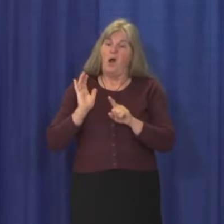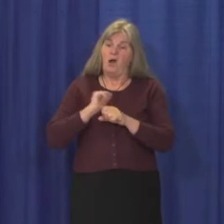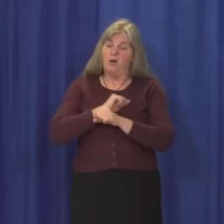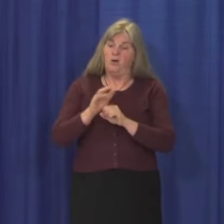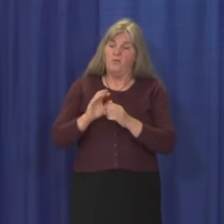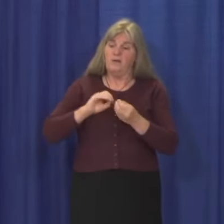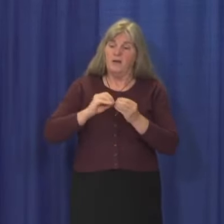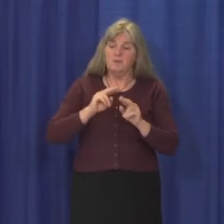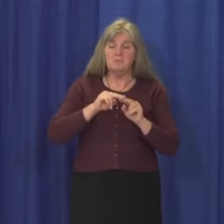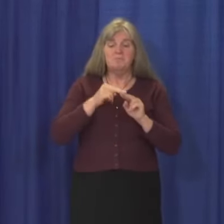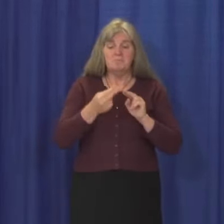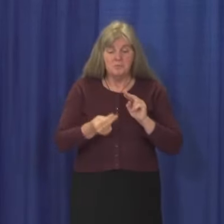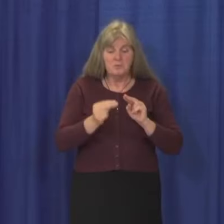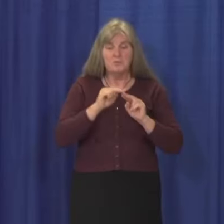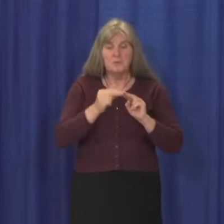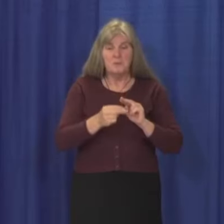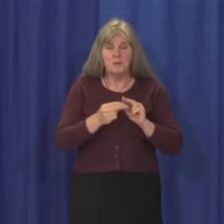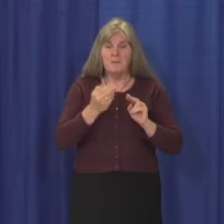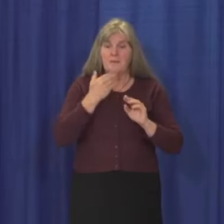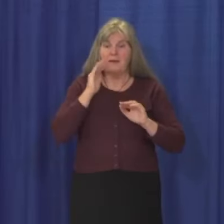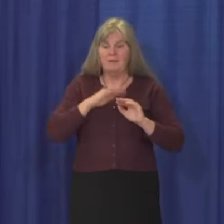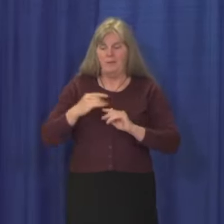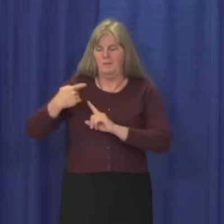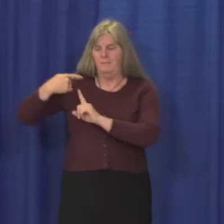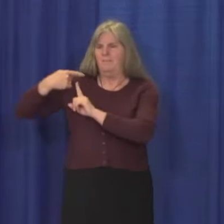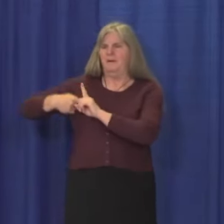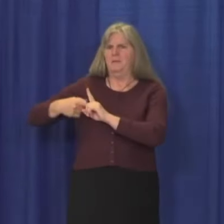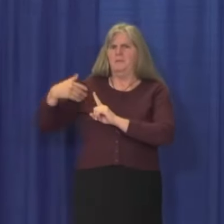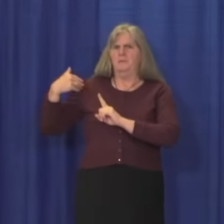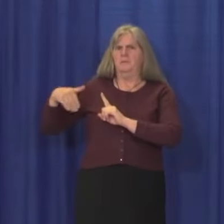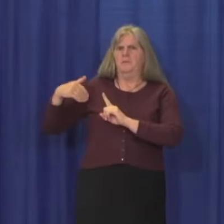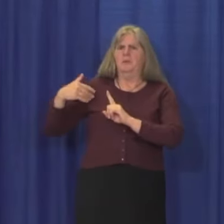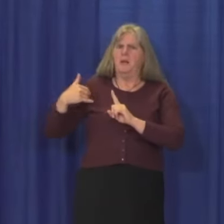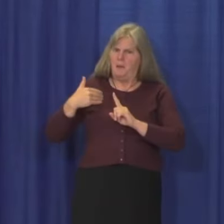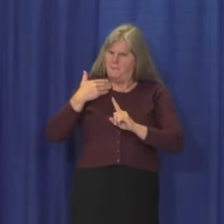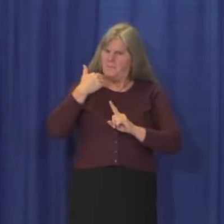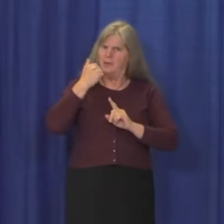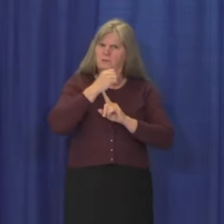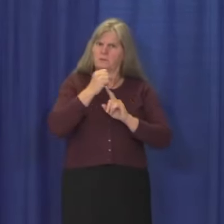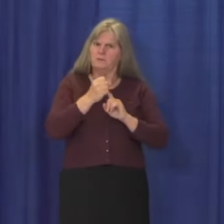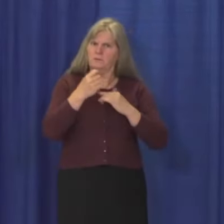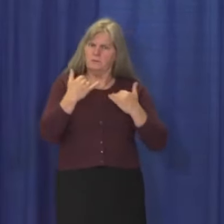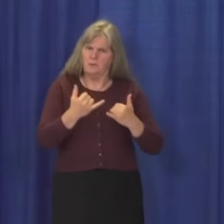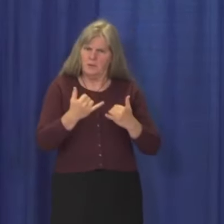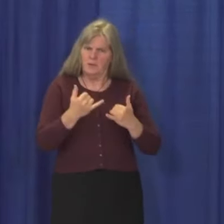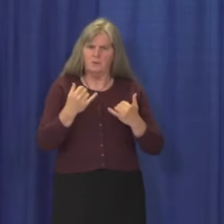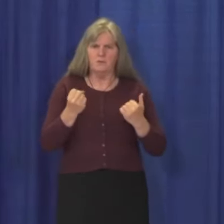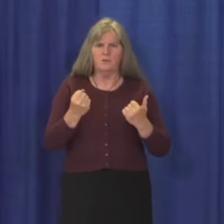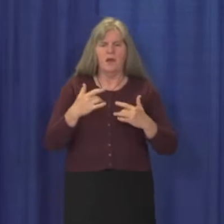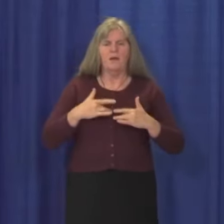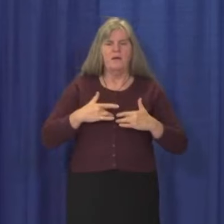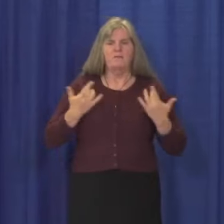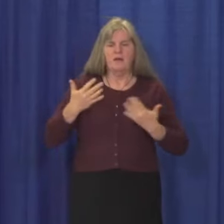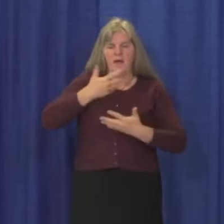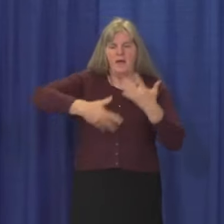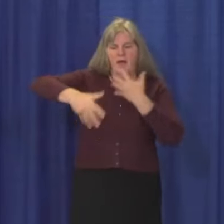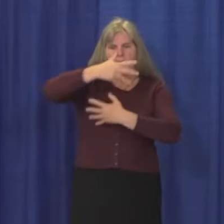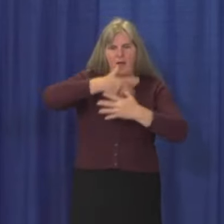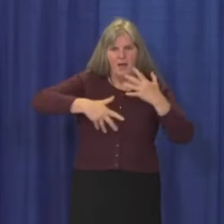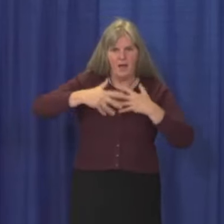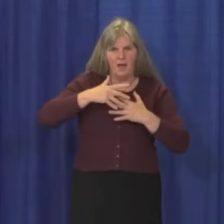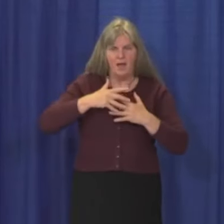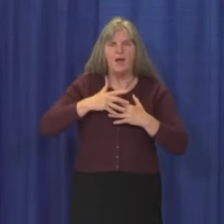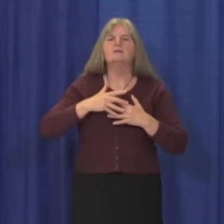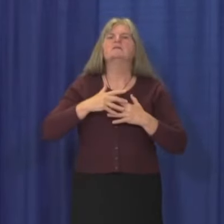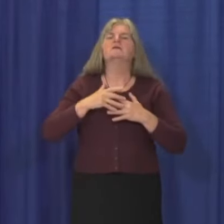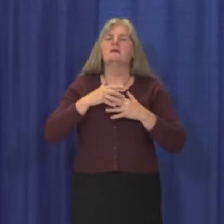down. We are in a much better position than we were last month. As a result, organized gathering sizes can